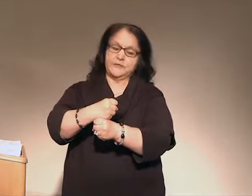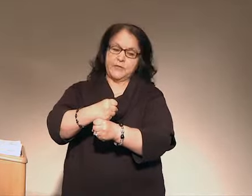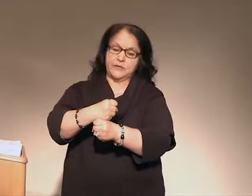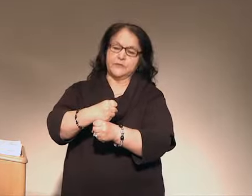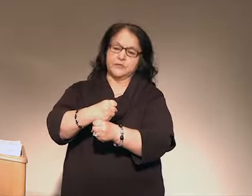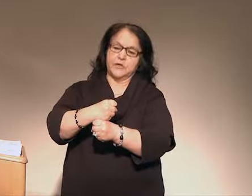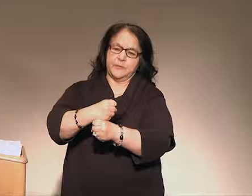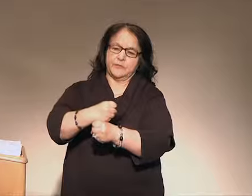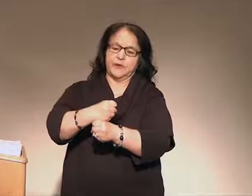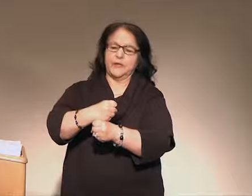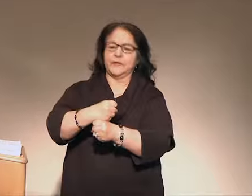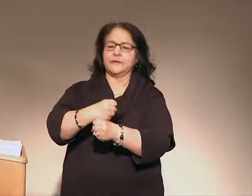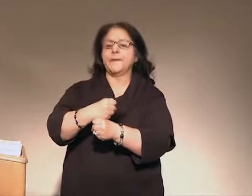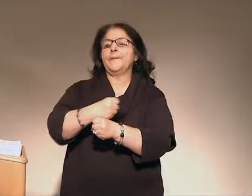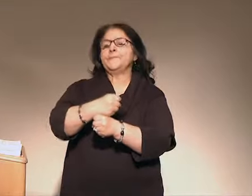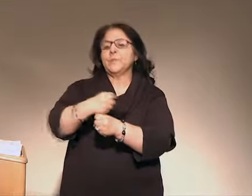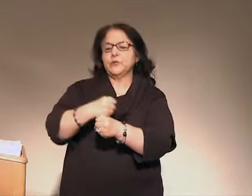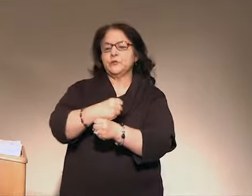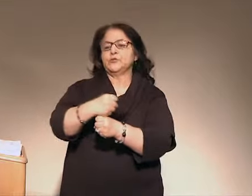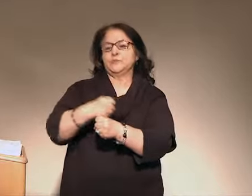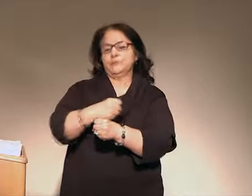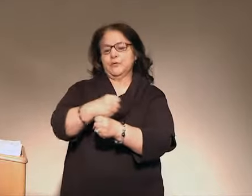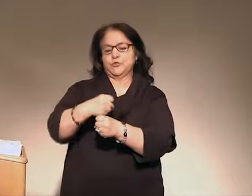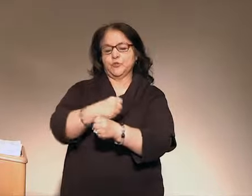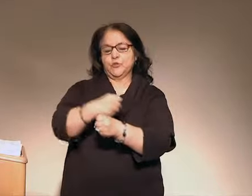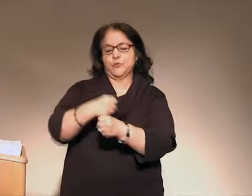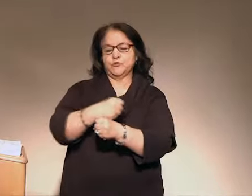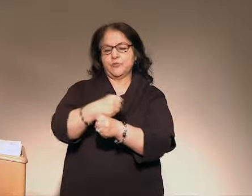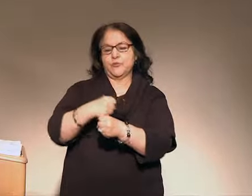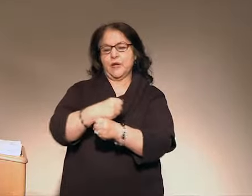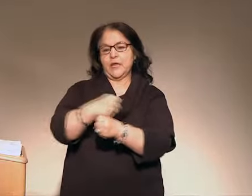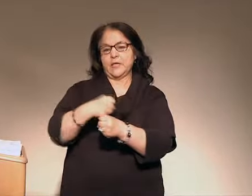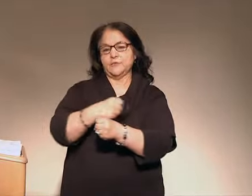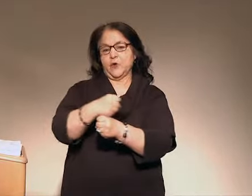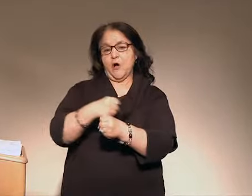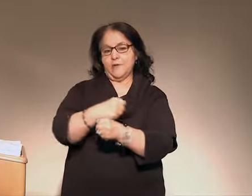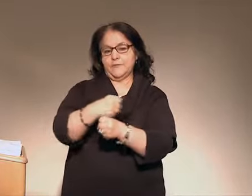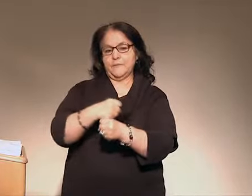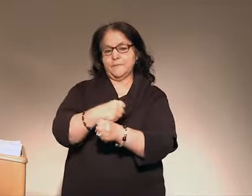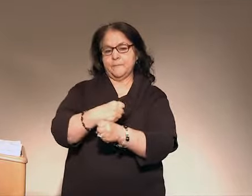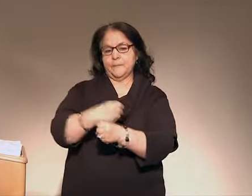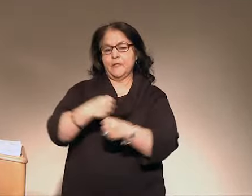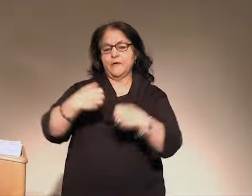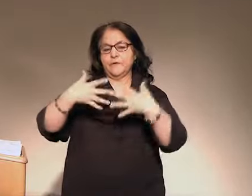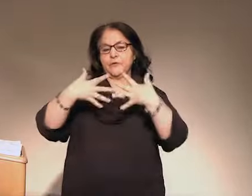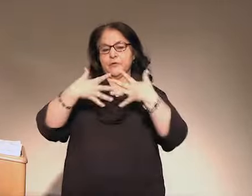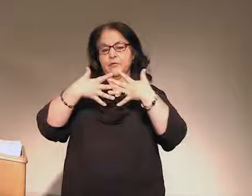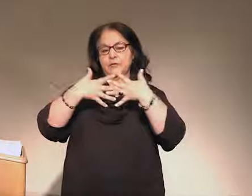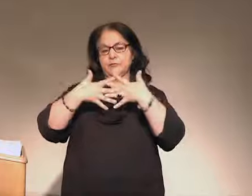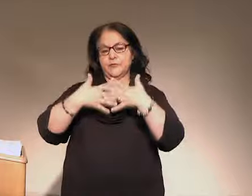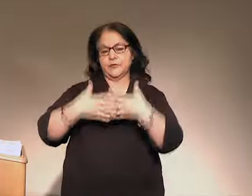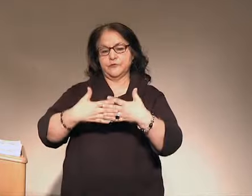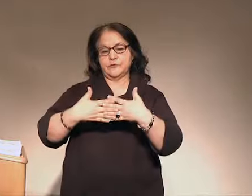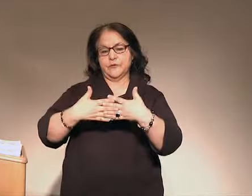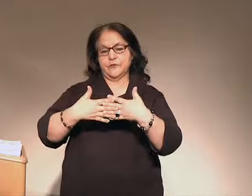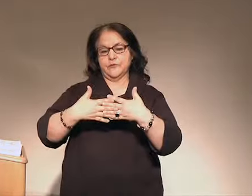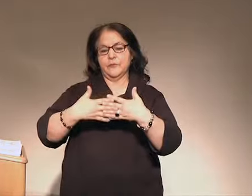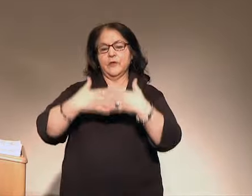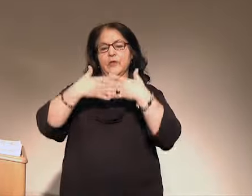hand of your dominant right hand. Make a circular motion with the right hand for coffee. Then you connect your fingers together and move